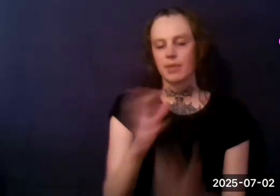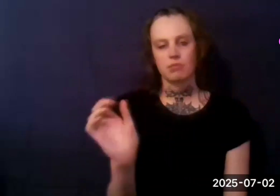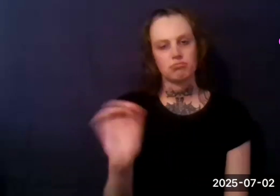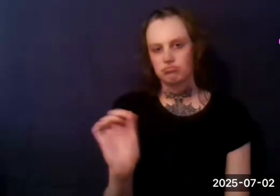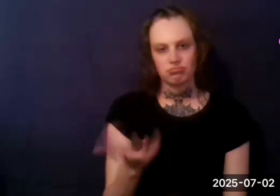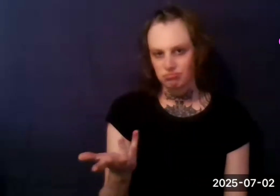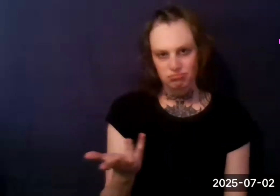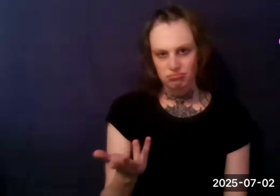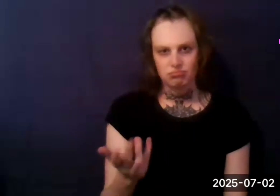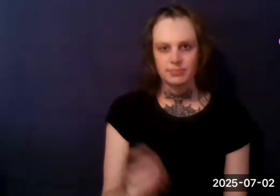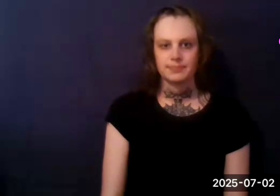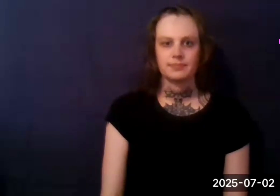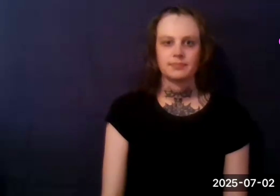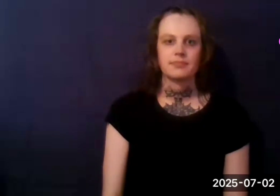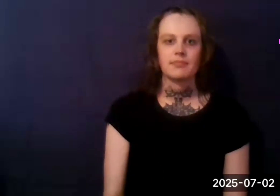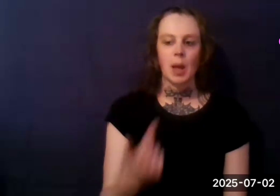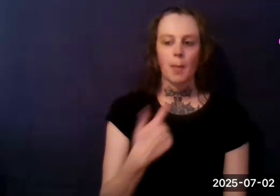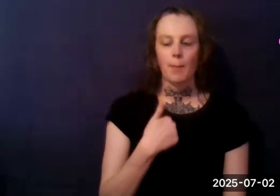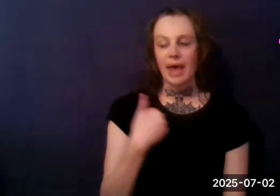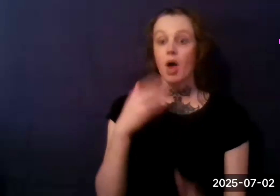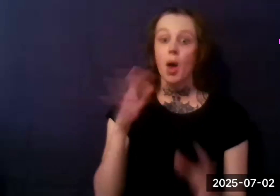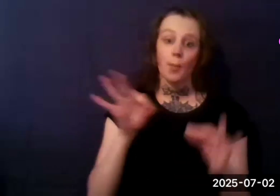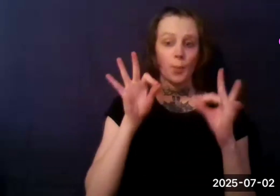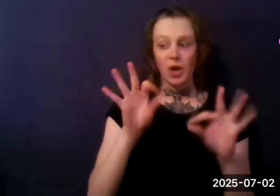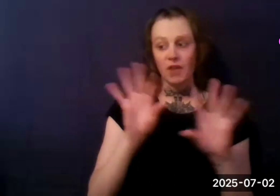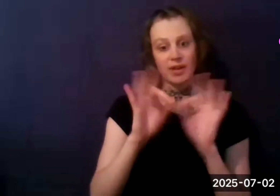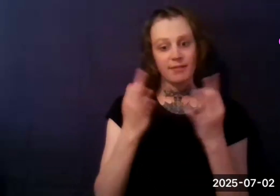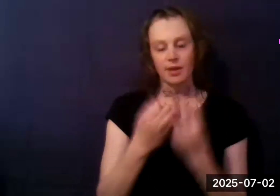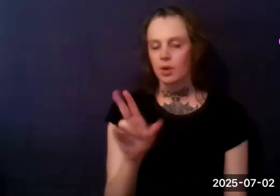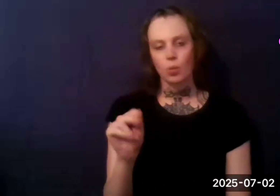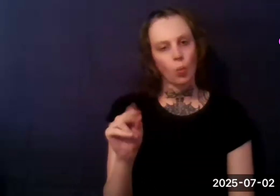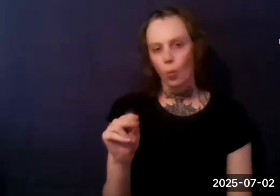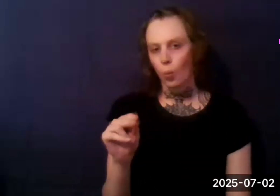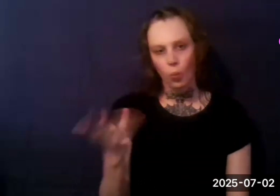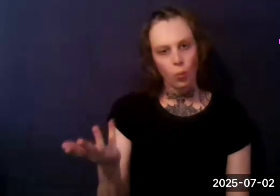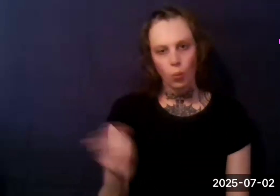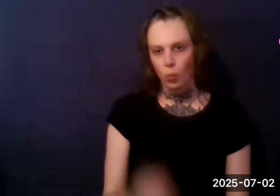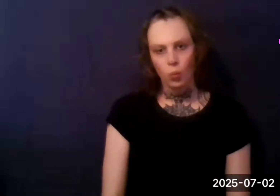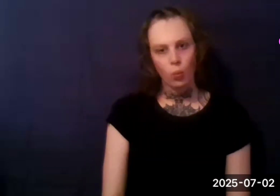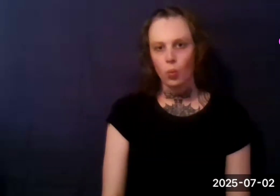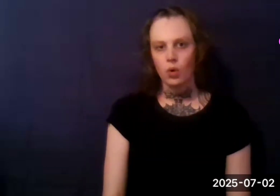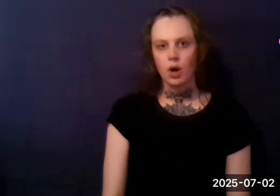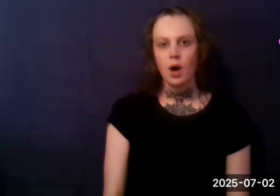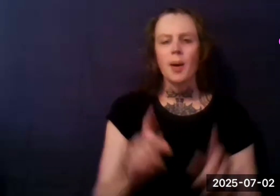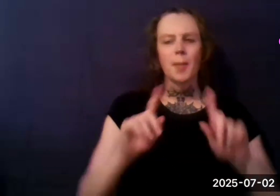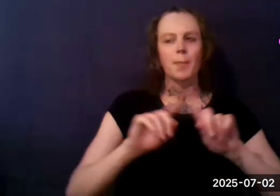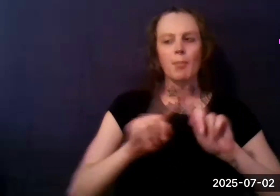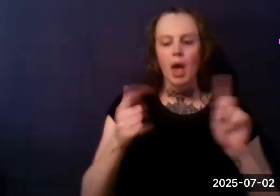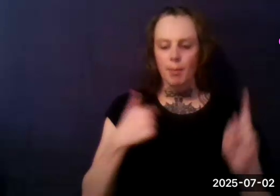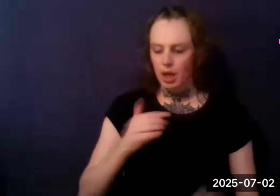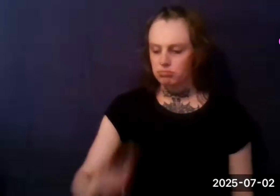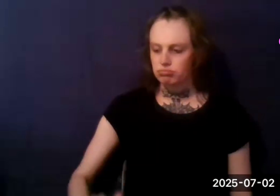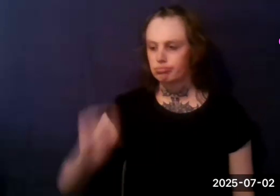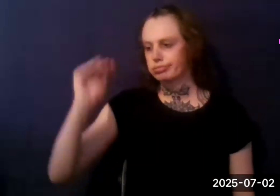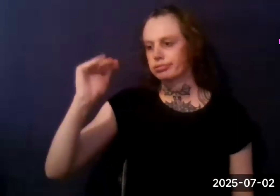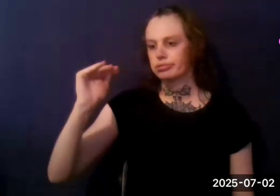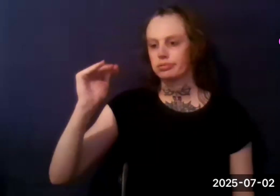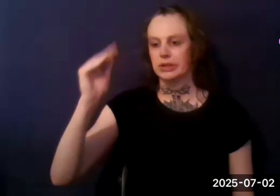so certainly I didn't have a perfect family. I don't think that exists, but I don't think anything that happened to me growing up is why I'm an